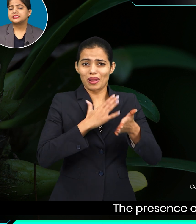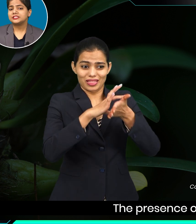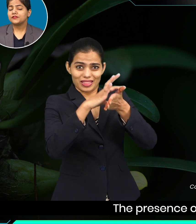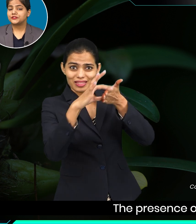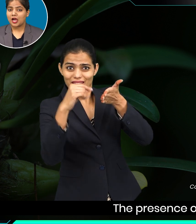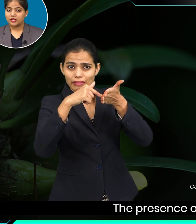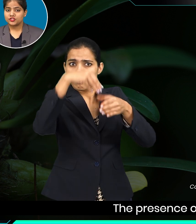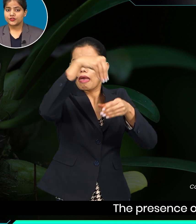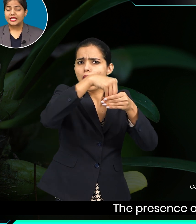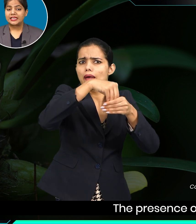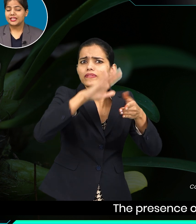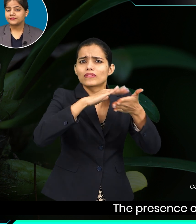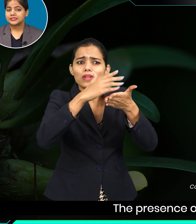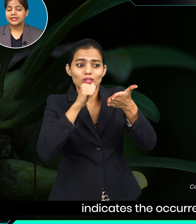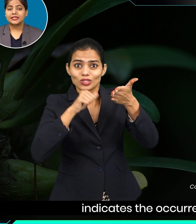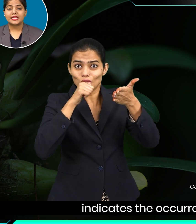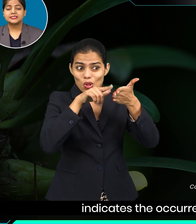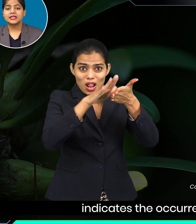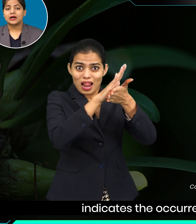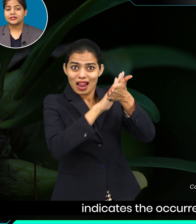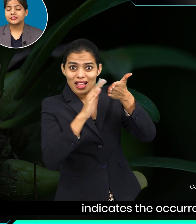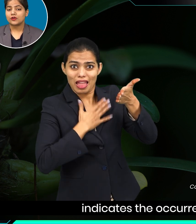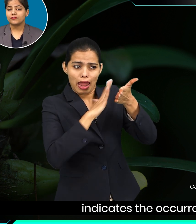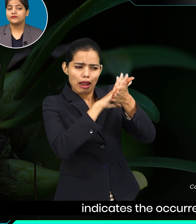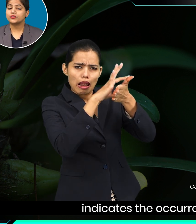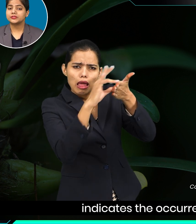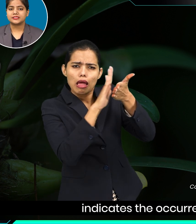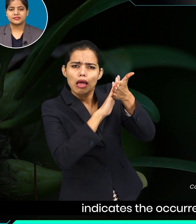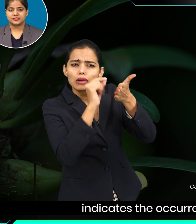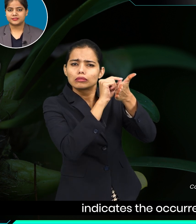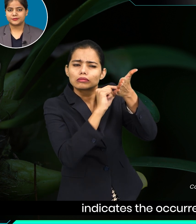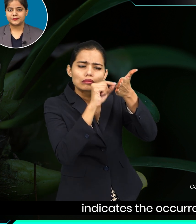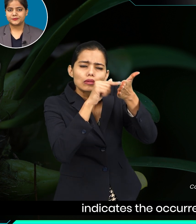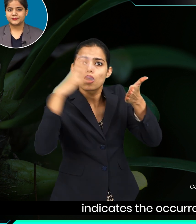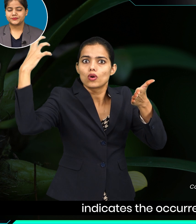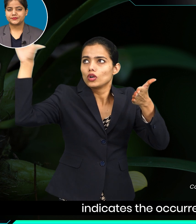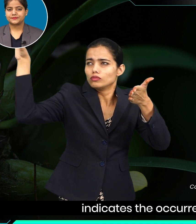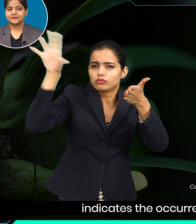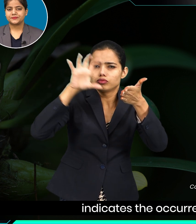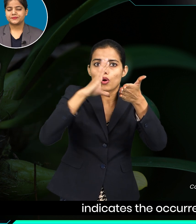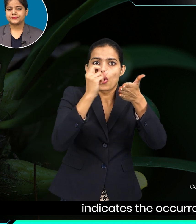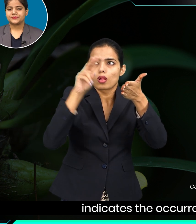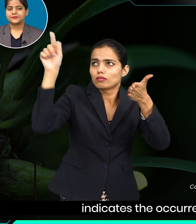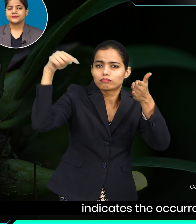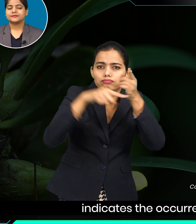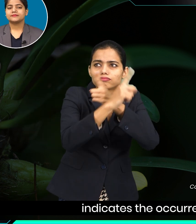The presence of starch in leaves indicates the occurrence of photosynthesis.